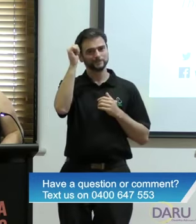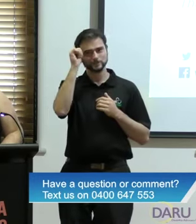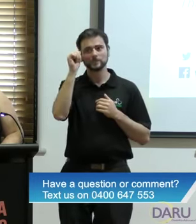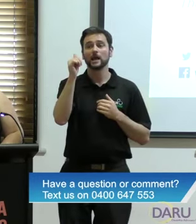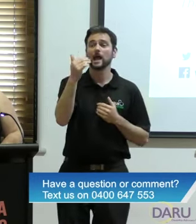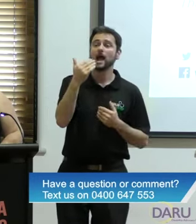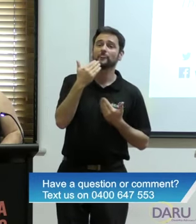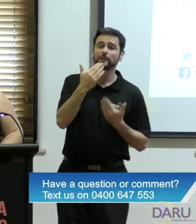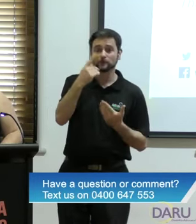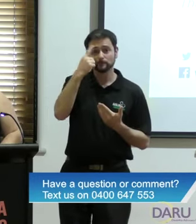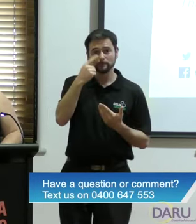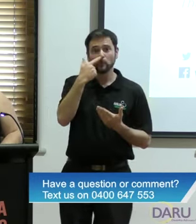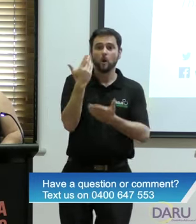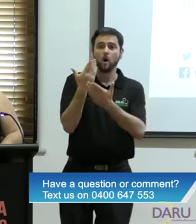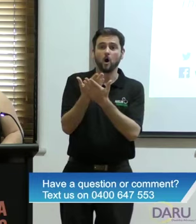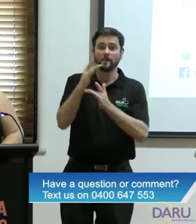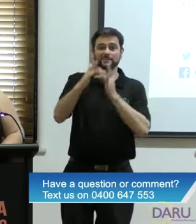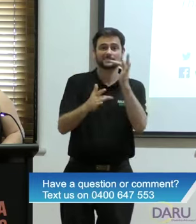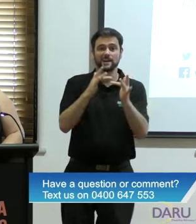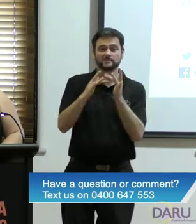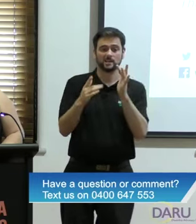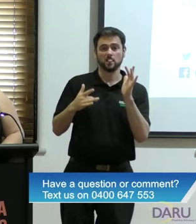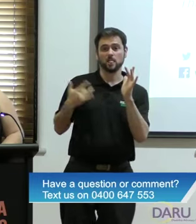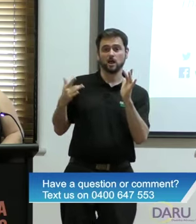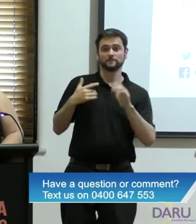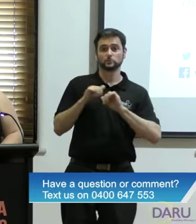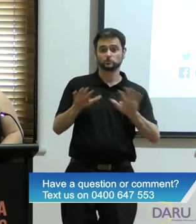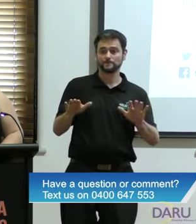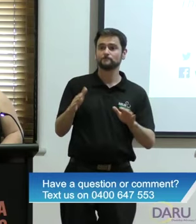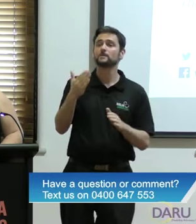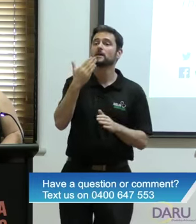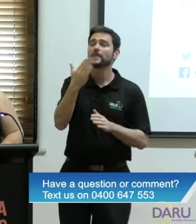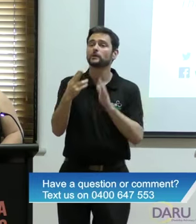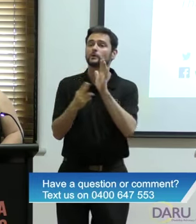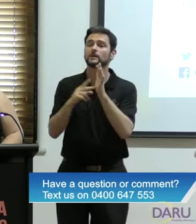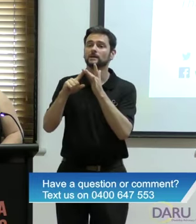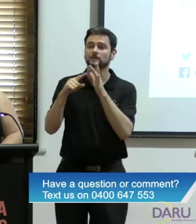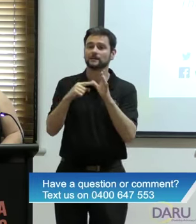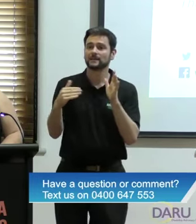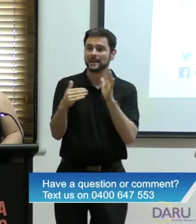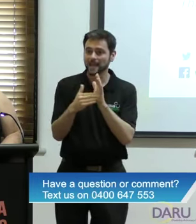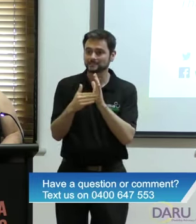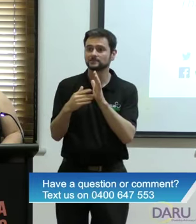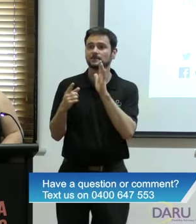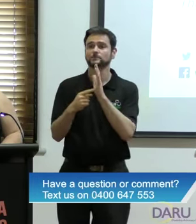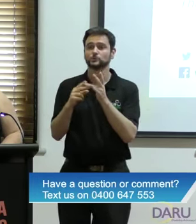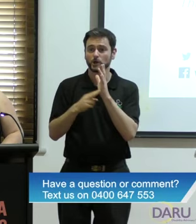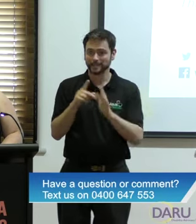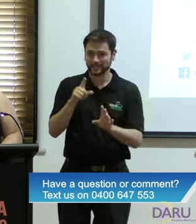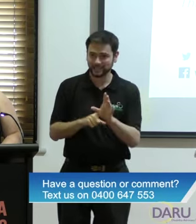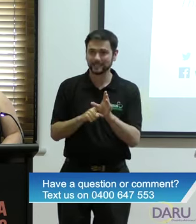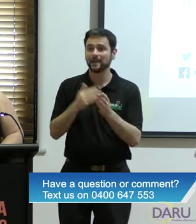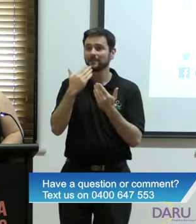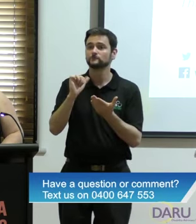stream. We look forward to hearing your feedback as well. Thank you to Niaz and Tony for their live streaming,